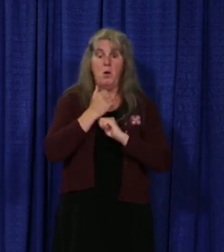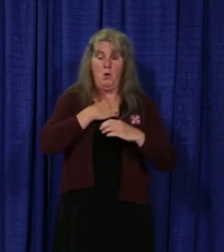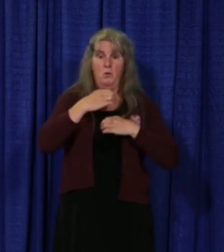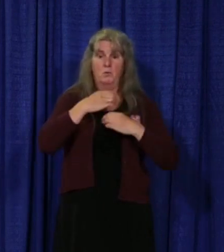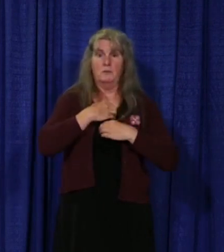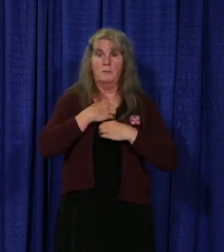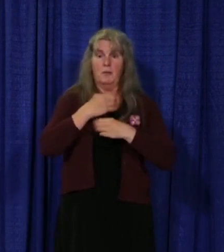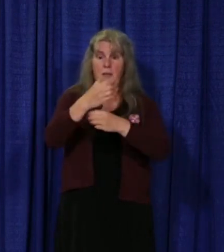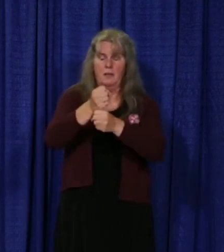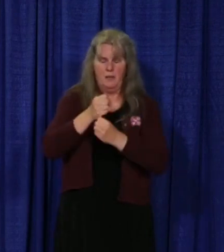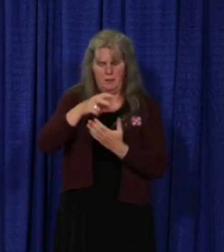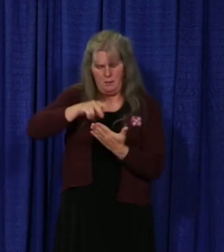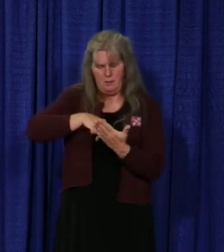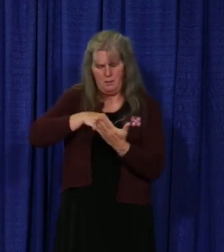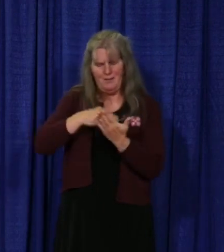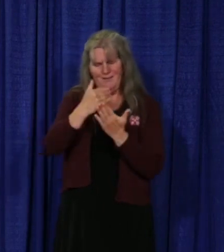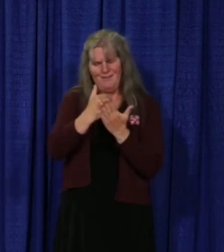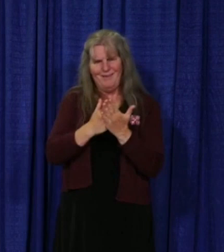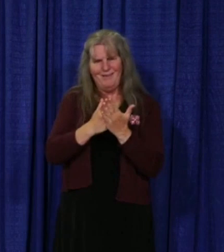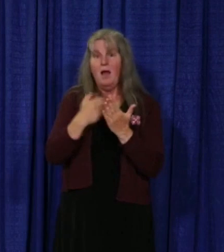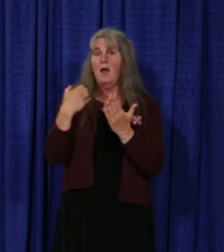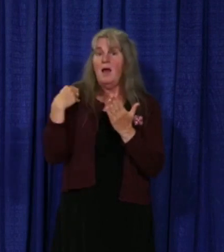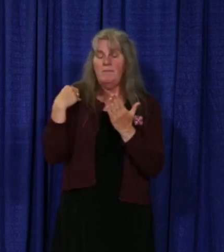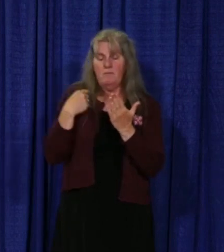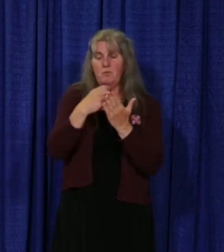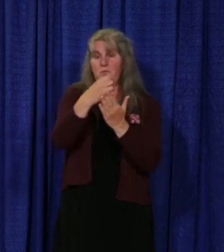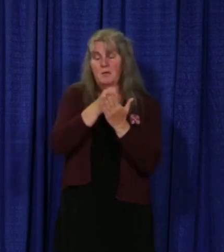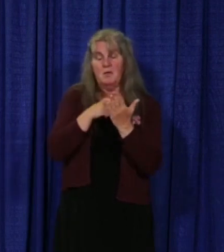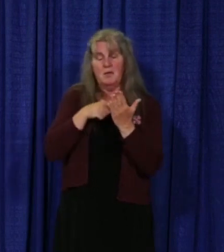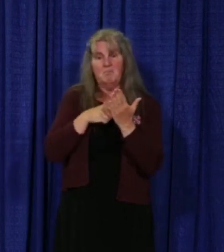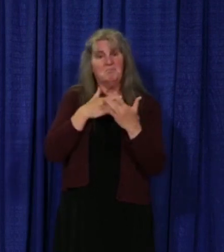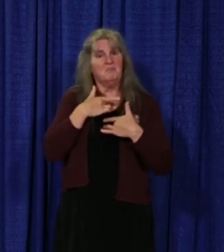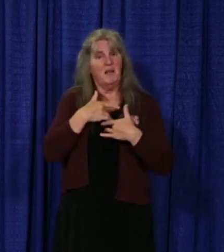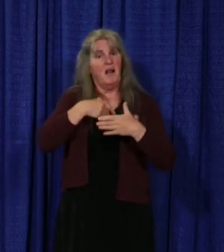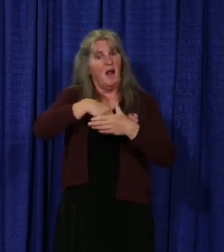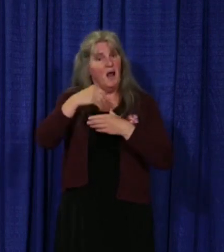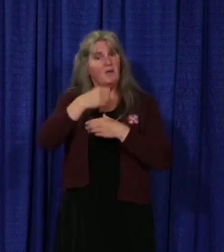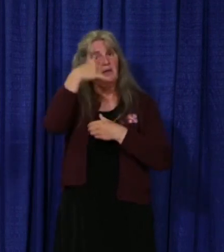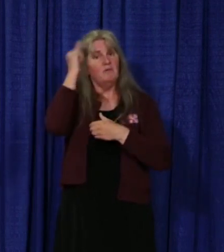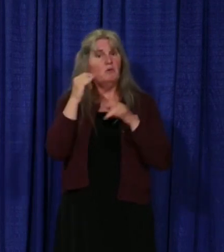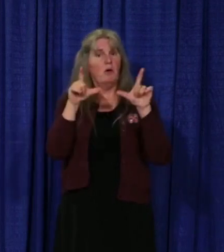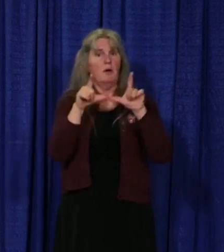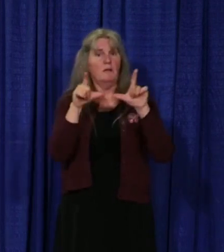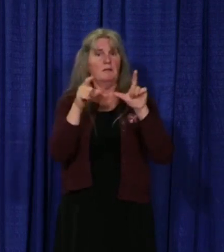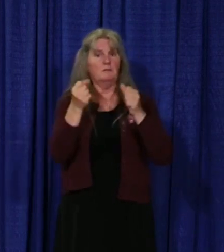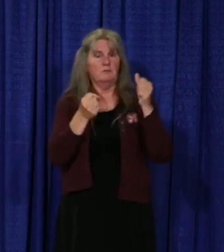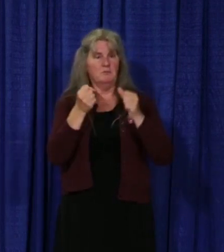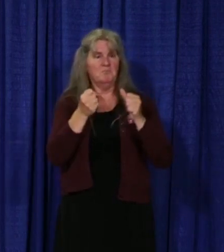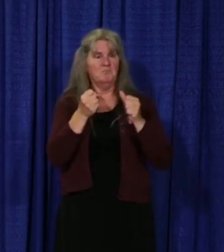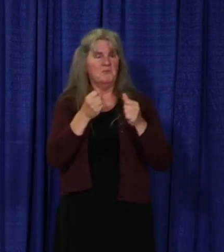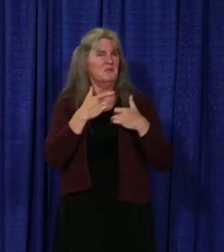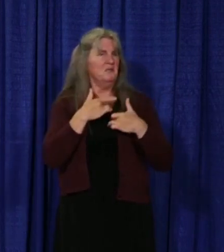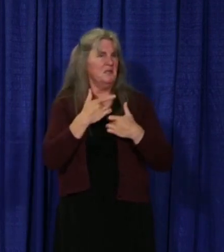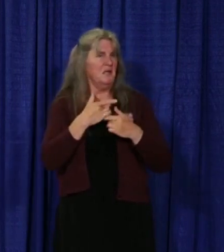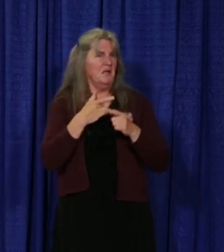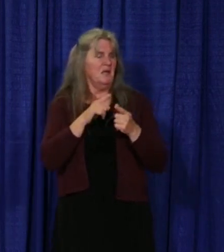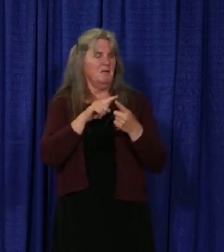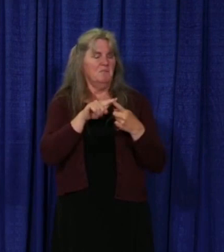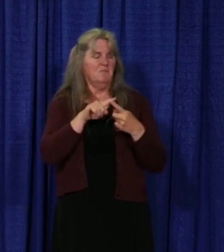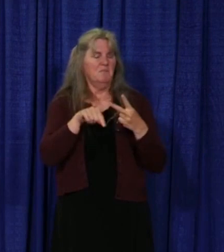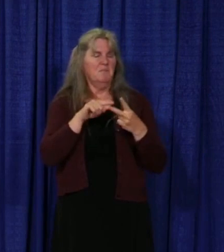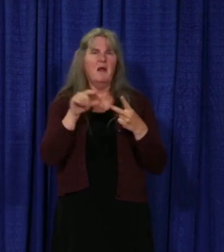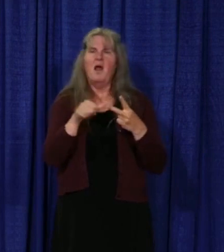complaints that we do get, enforcement has received, it's about out-of-territory plates, end up being about vehicles